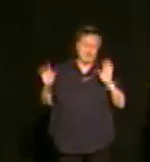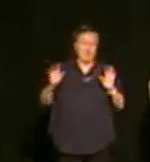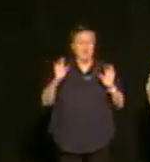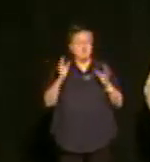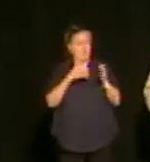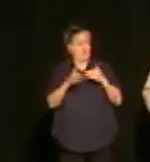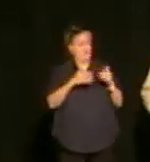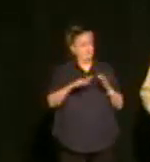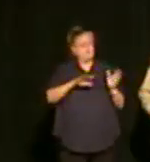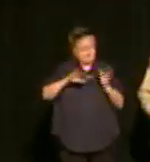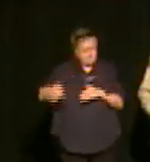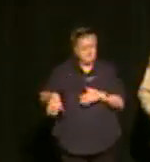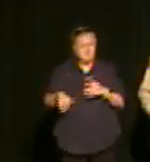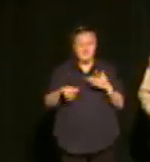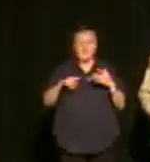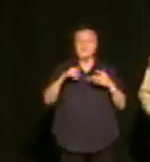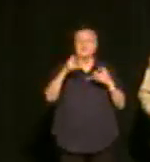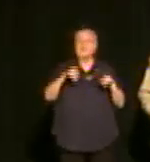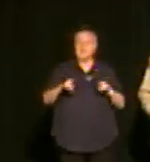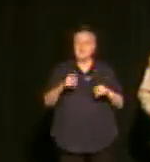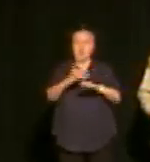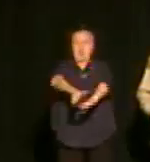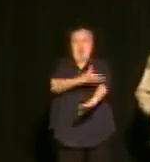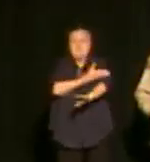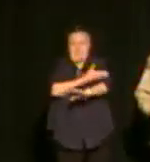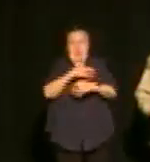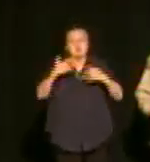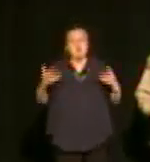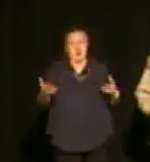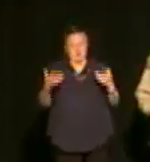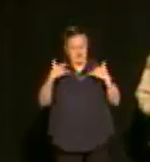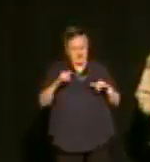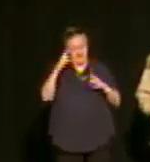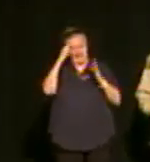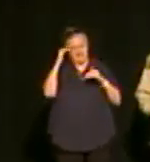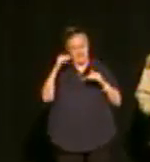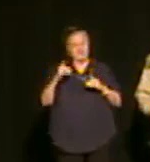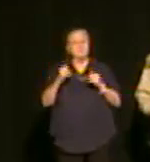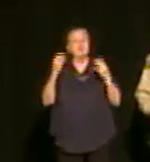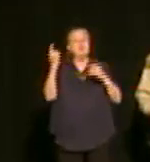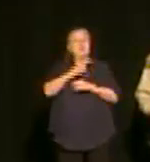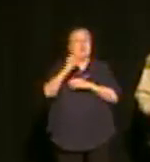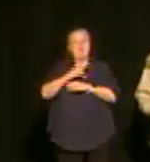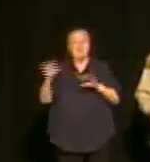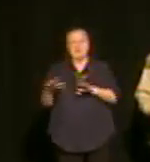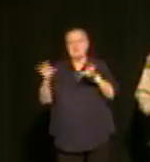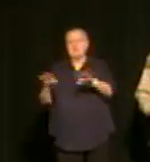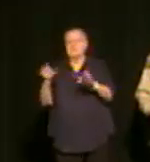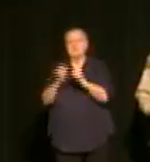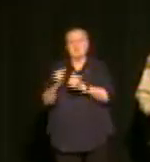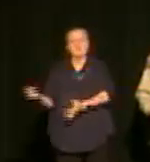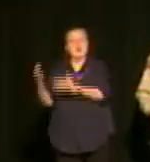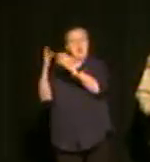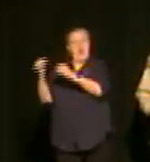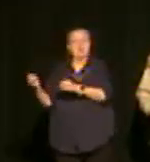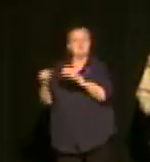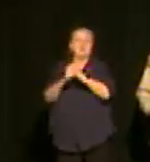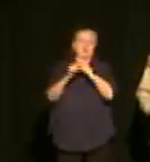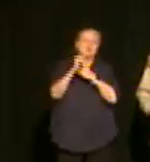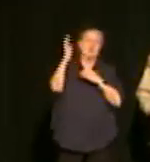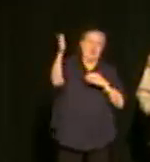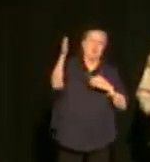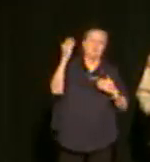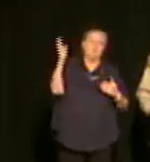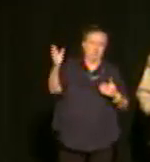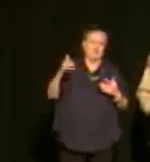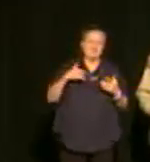fact that conditions have improved greatly, we still expect days of activity on this fire and the accompanying danger ahead. It's